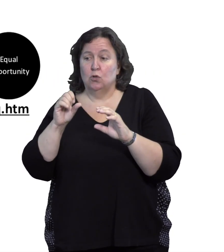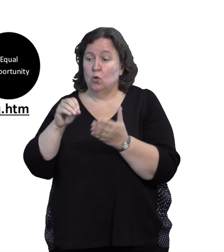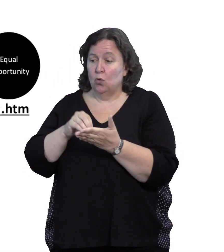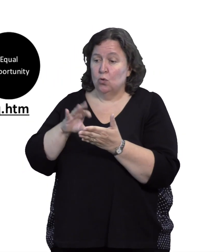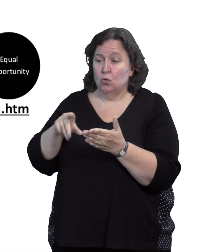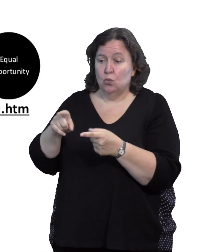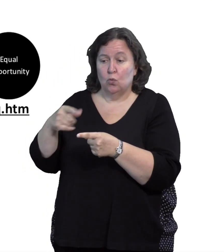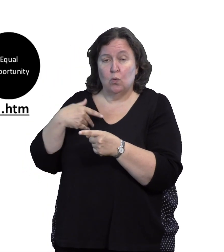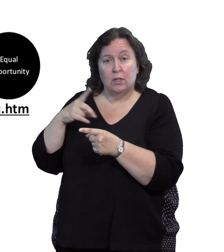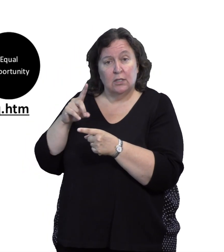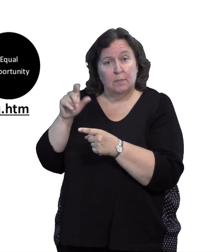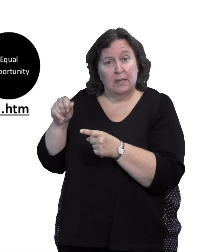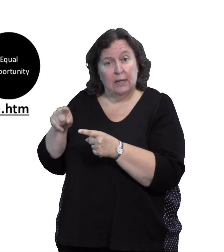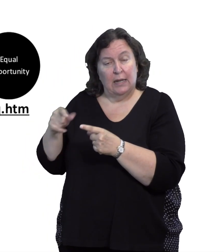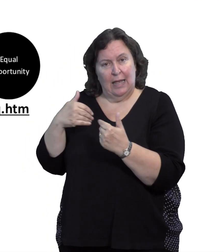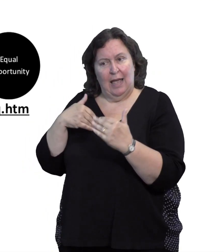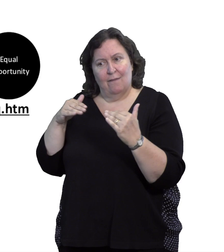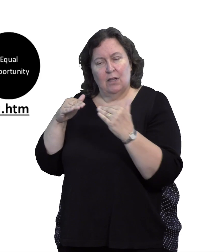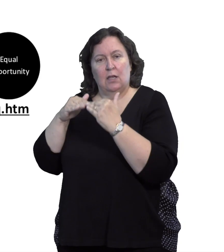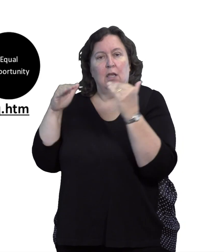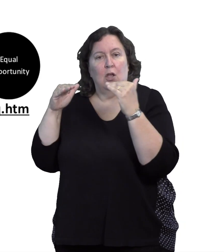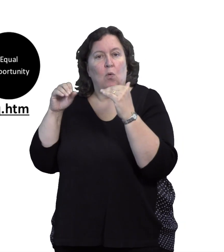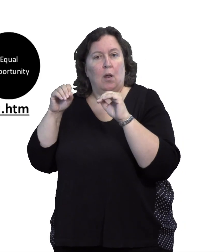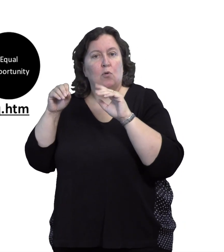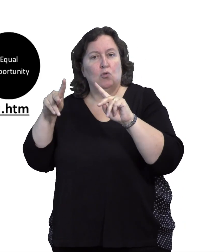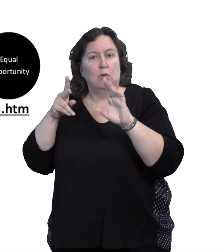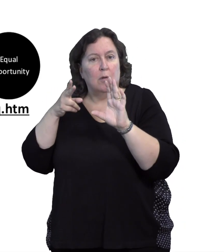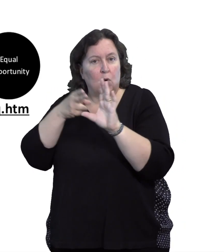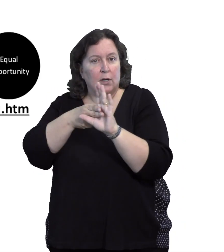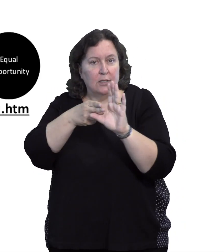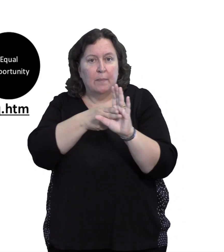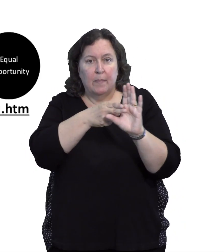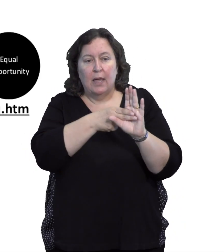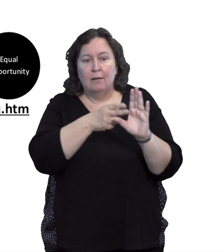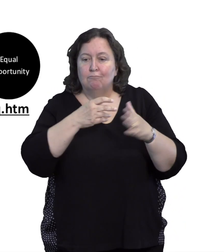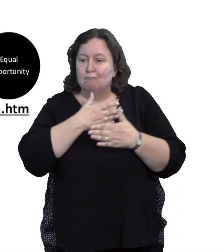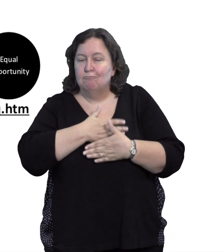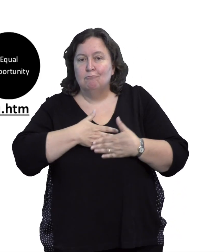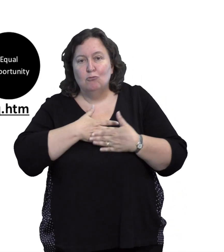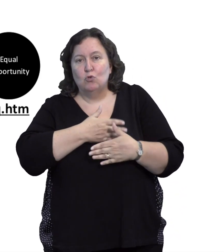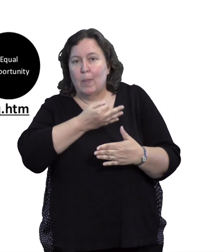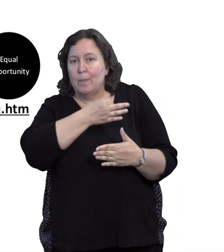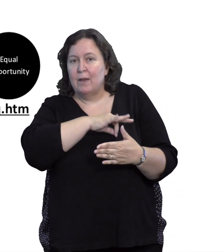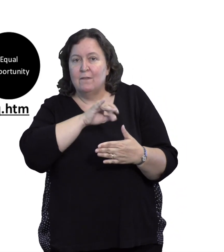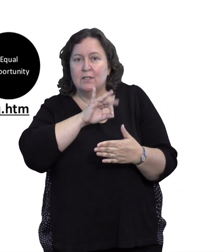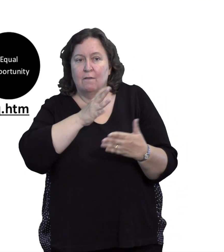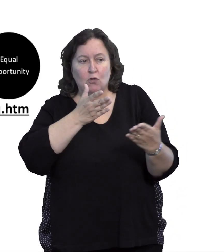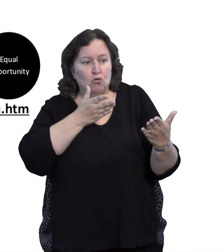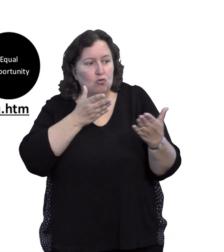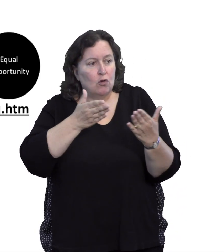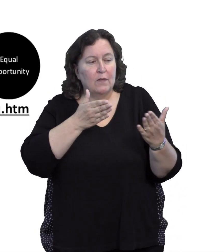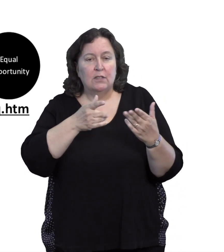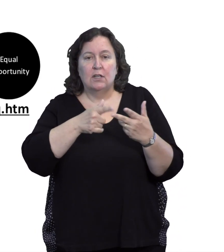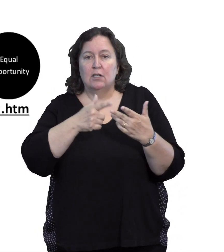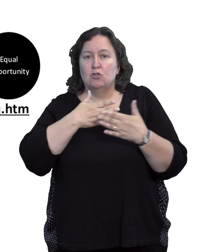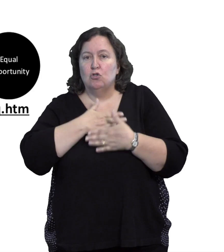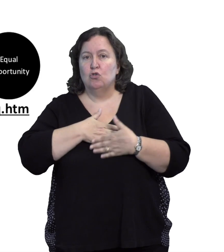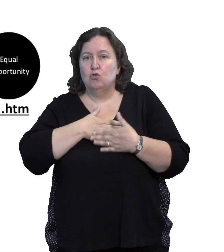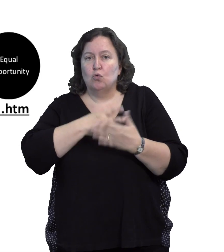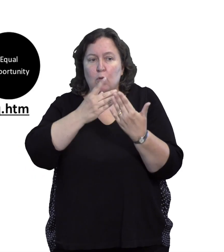disabilities have an equal opportunity to participate in and enjoy the benefits of the services,